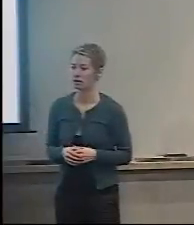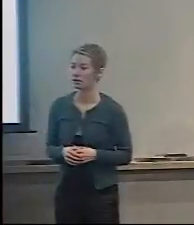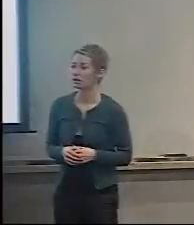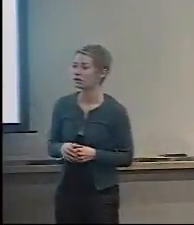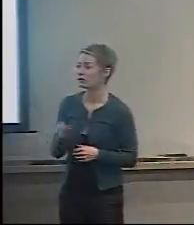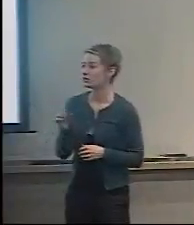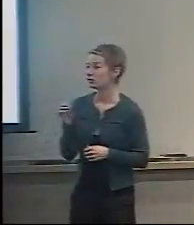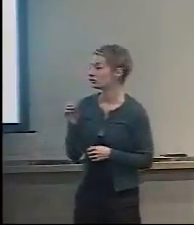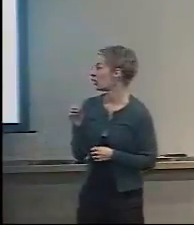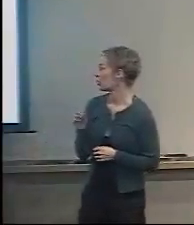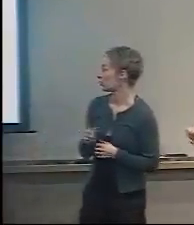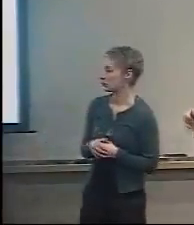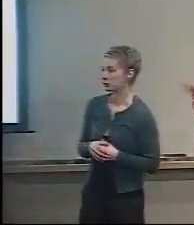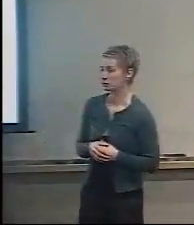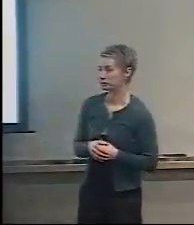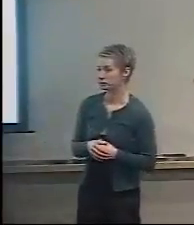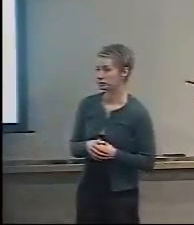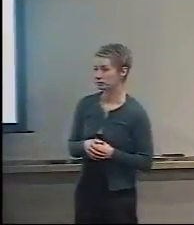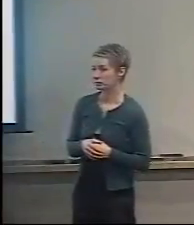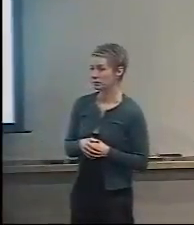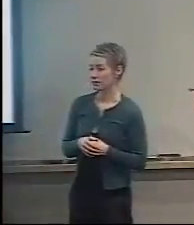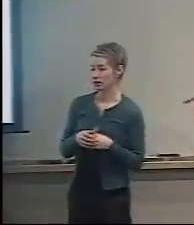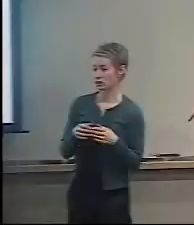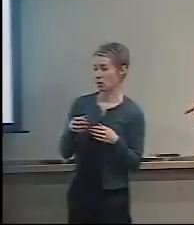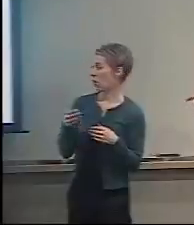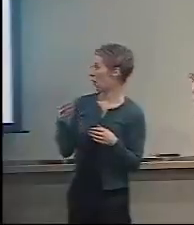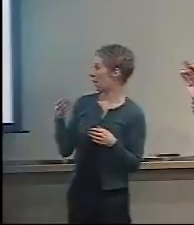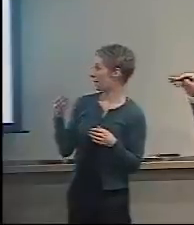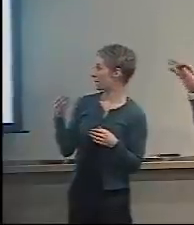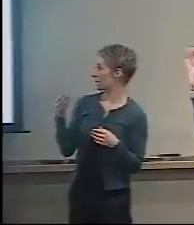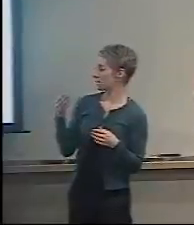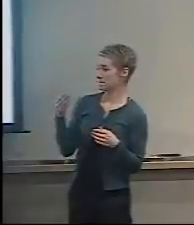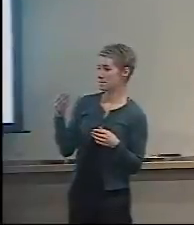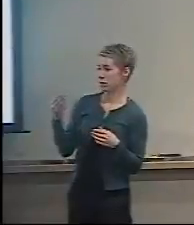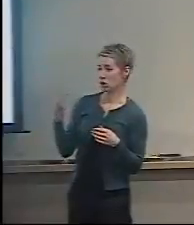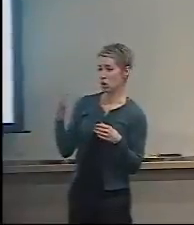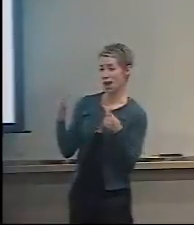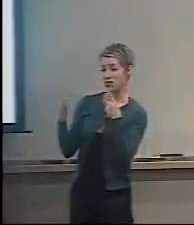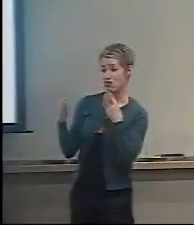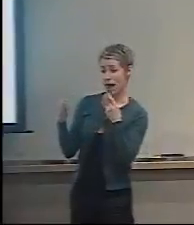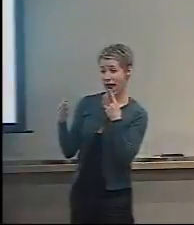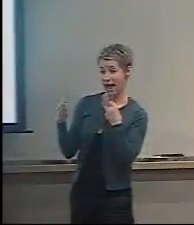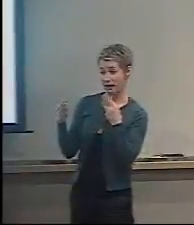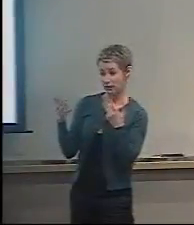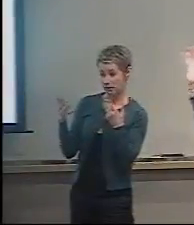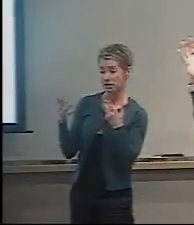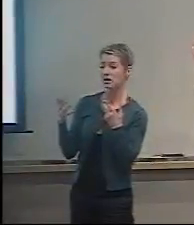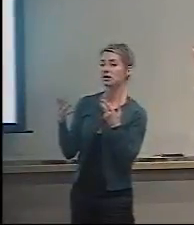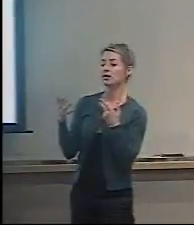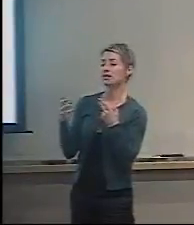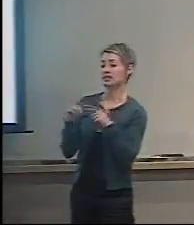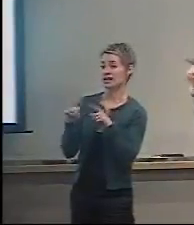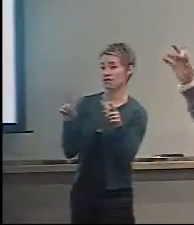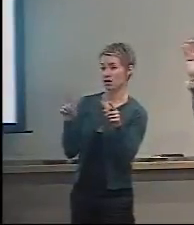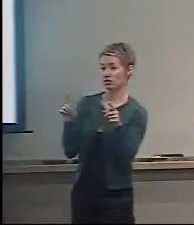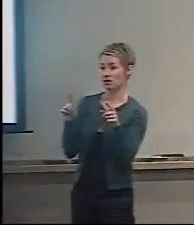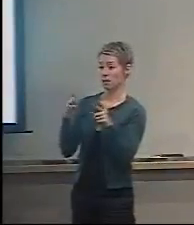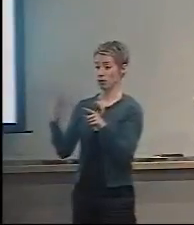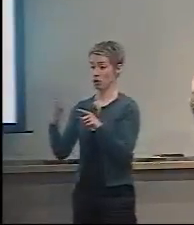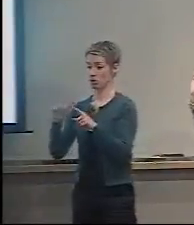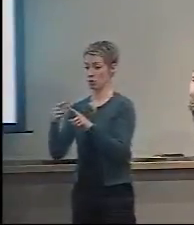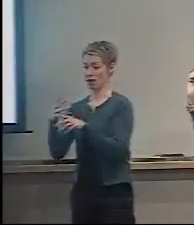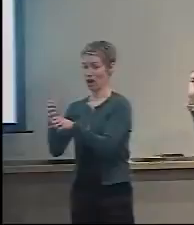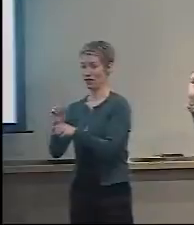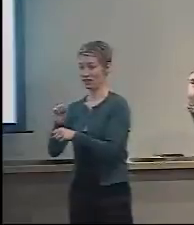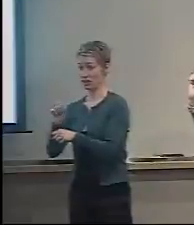And so now what's the difference between the blue and the red? The blue is what we could do when we got the software and we did not use any